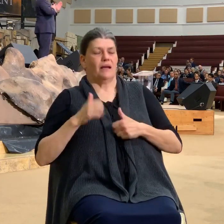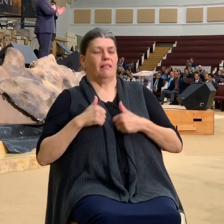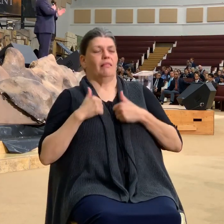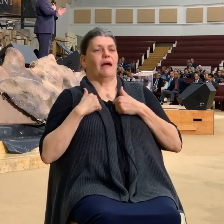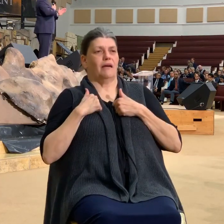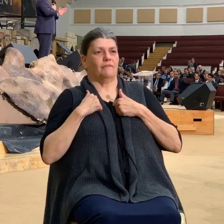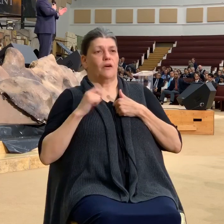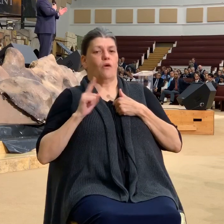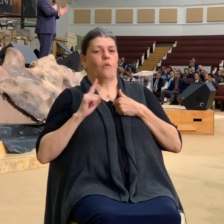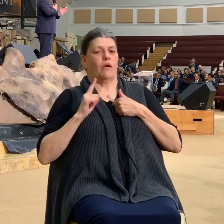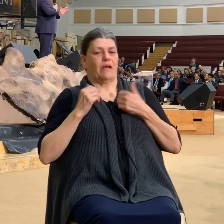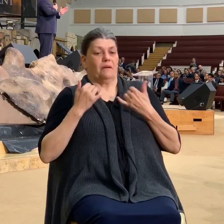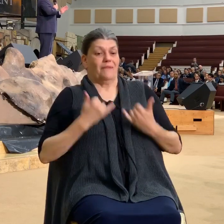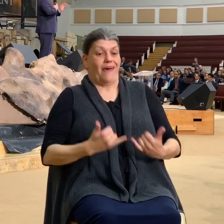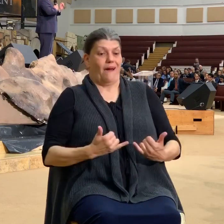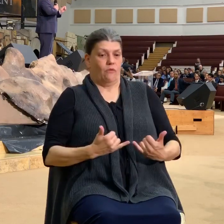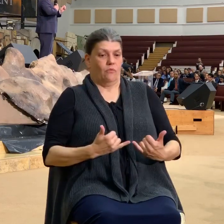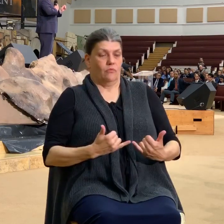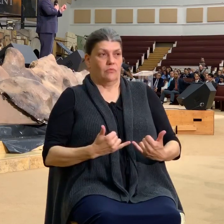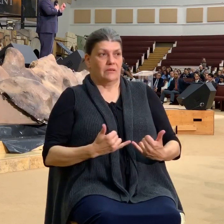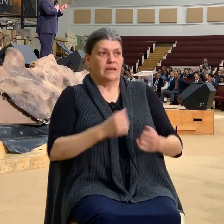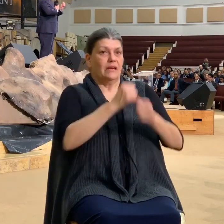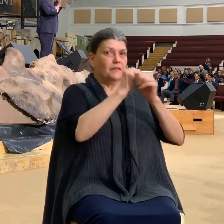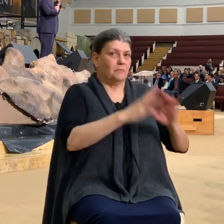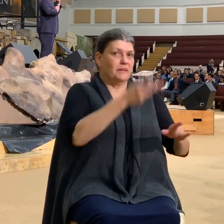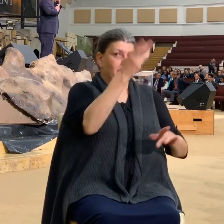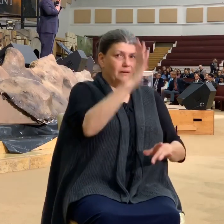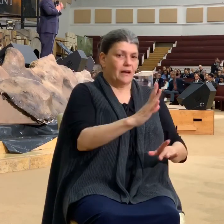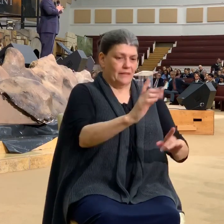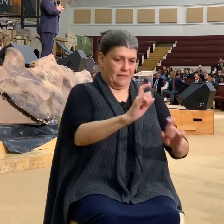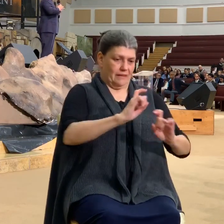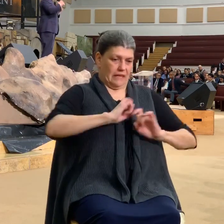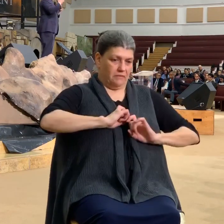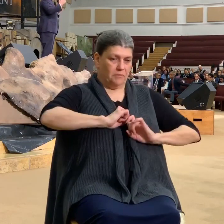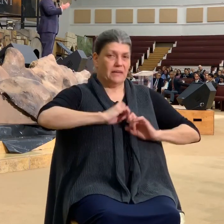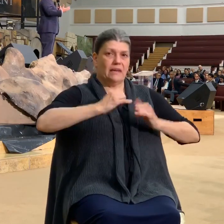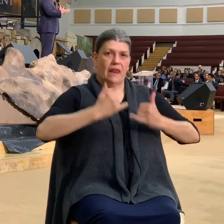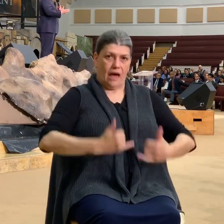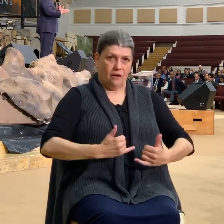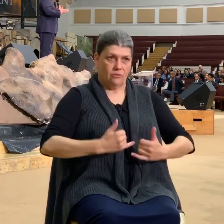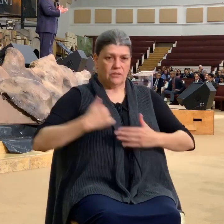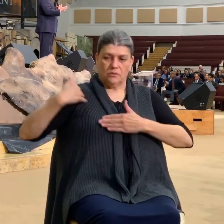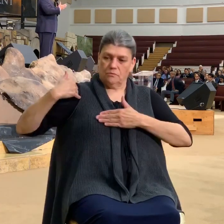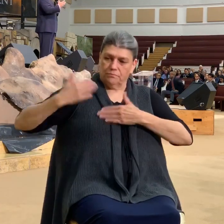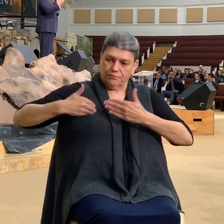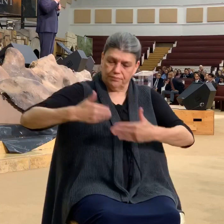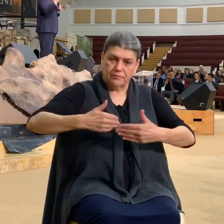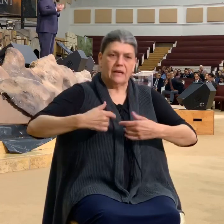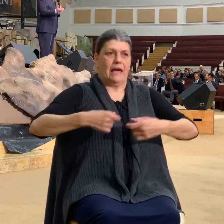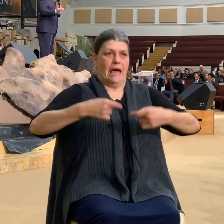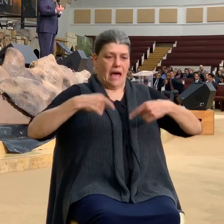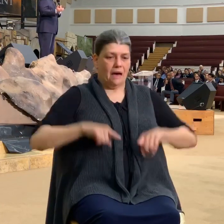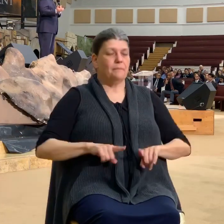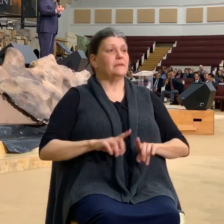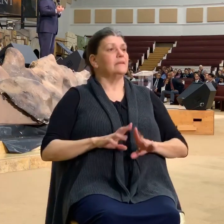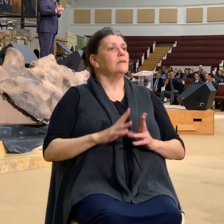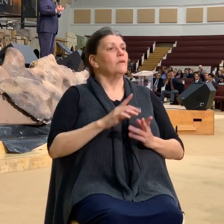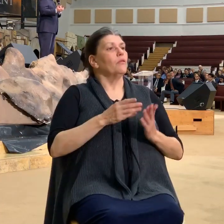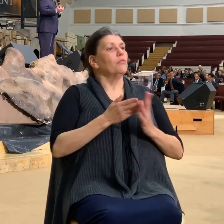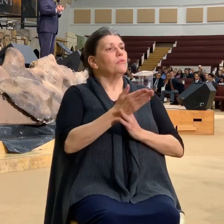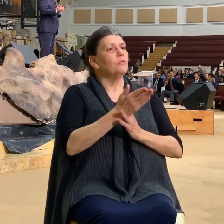I am now, of the blessing of God that has been in my life and has unfolded through the perfect